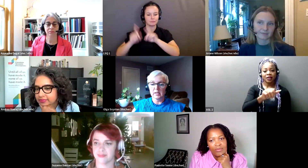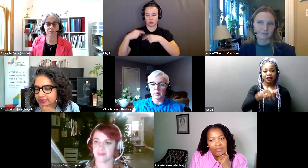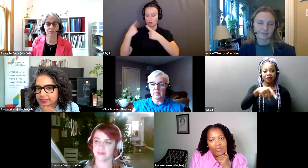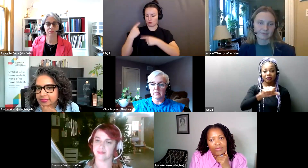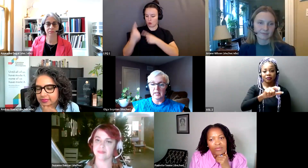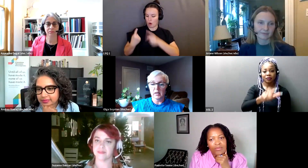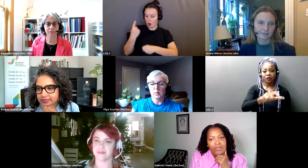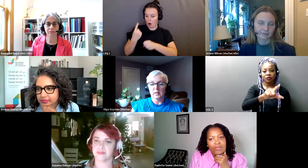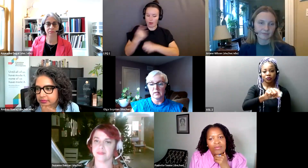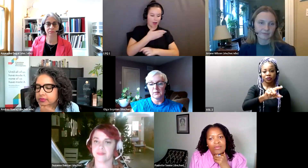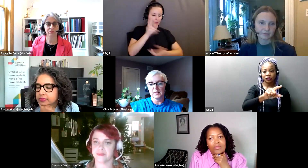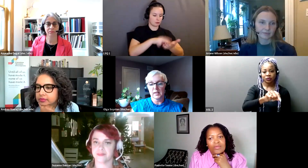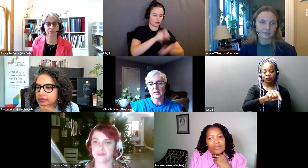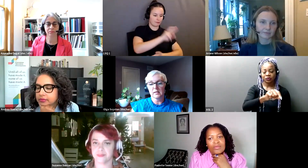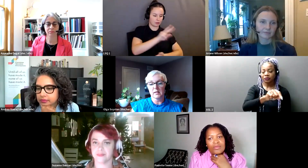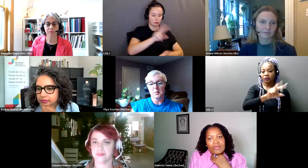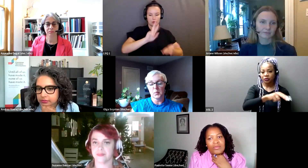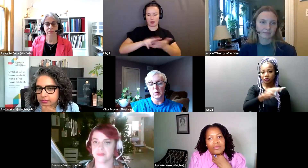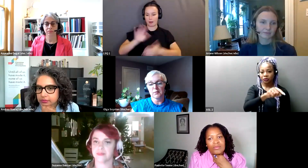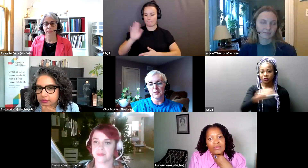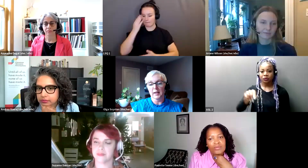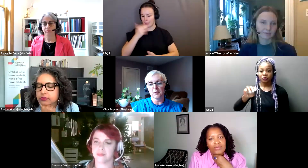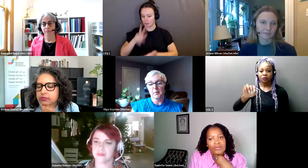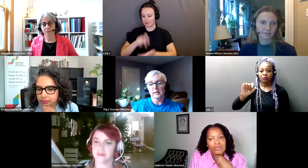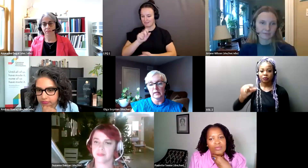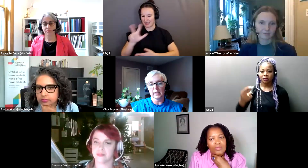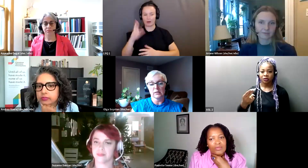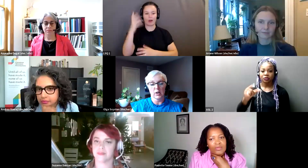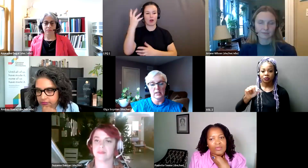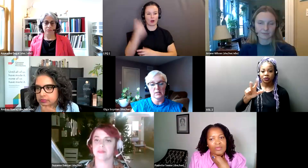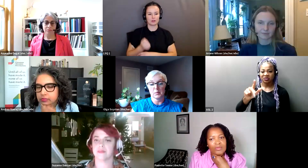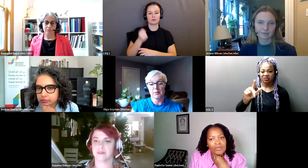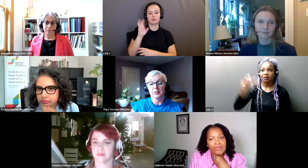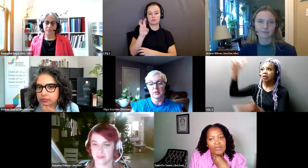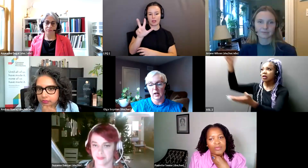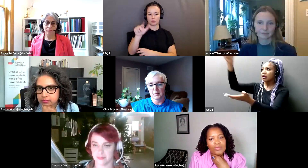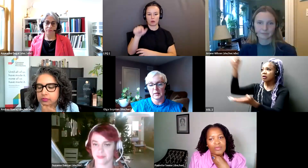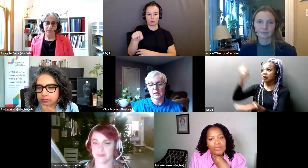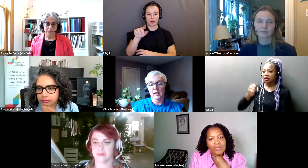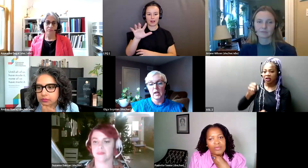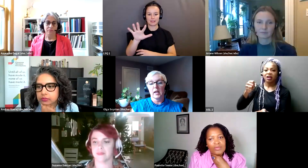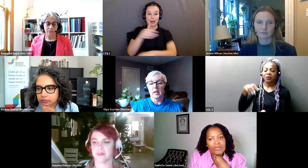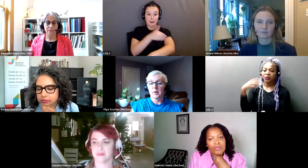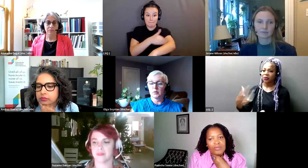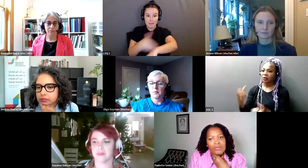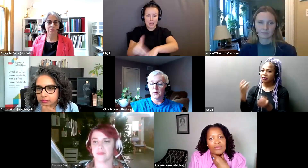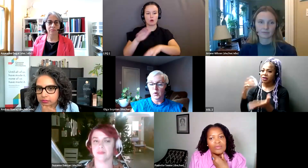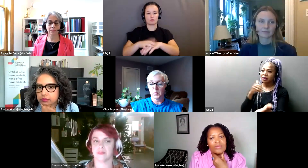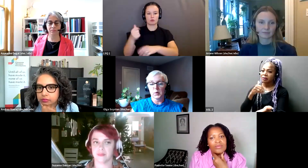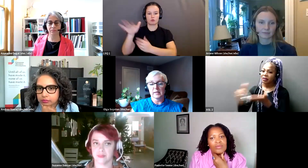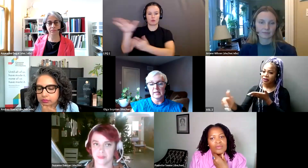March 2023, we received 63.5 million in grants from the federal government,